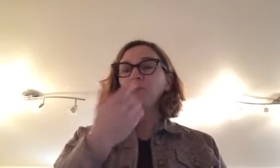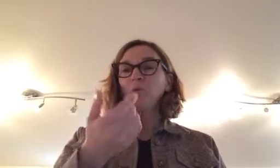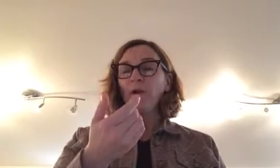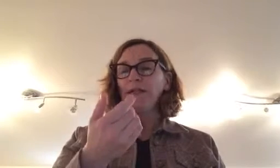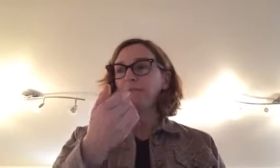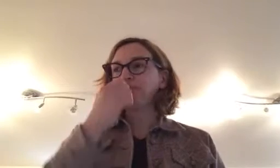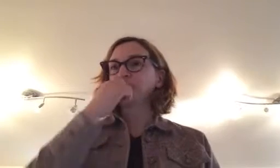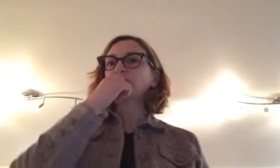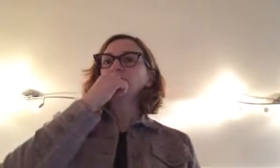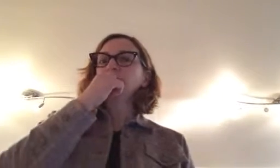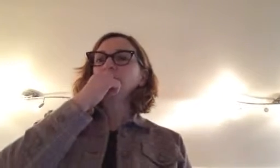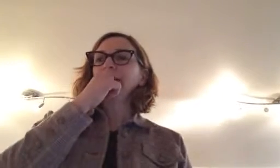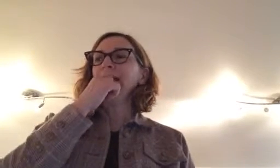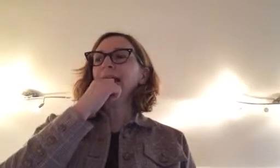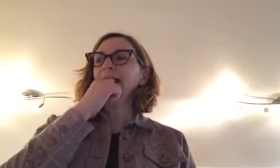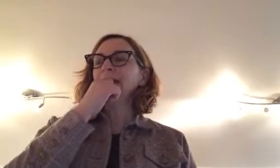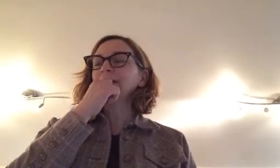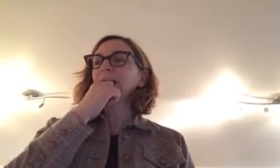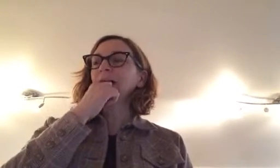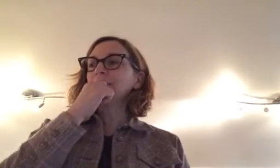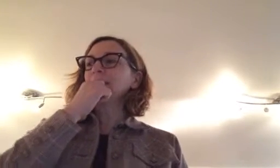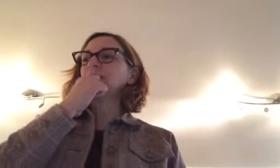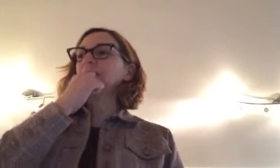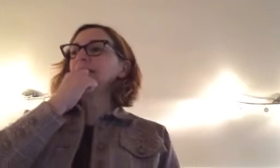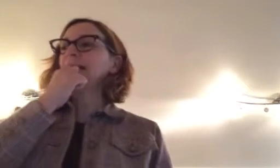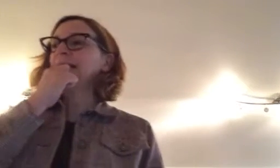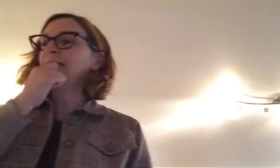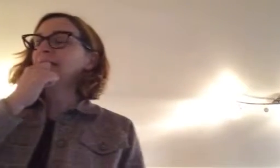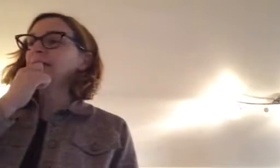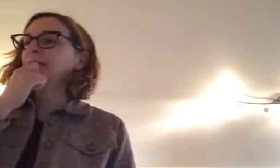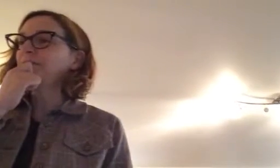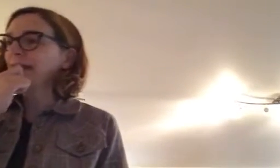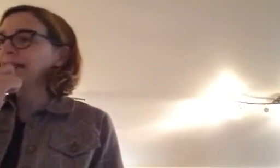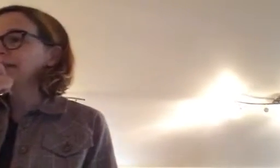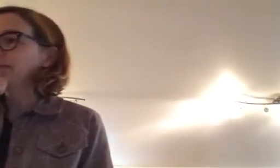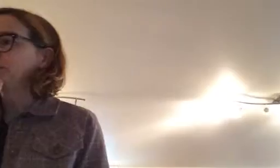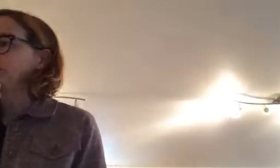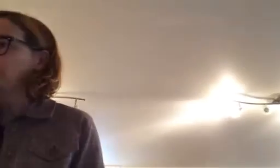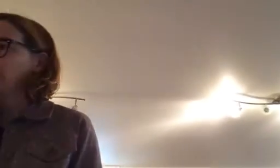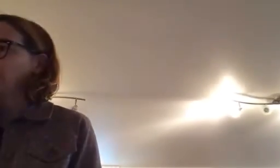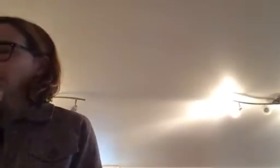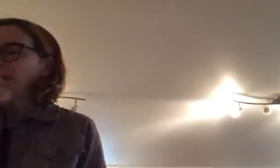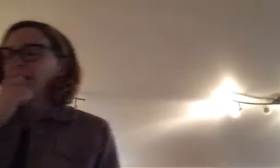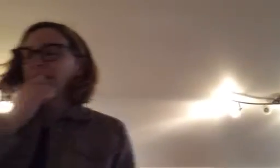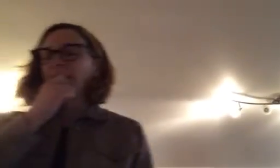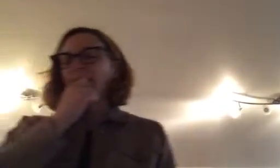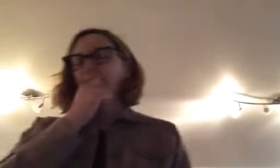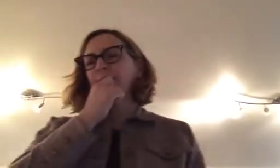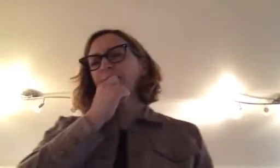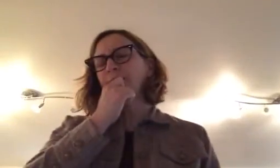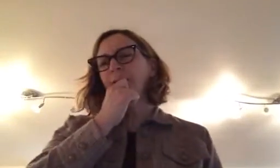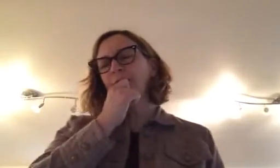was disappointed. It had the opposite of the intended effect. The desire for